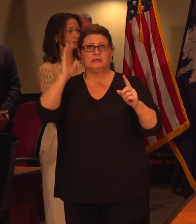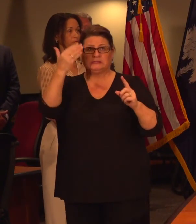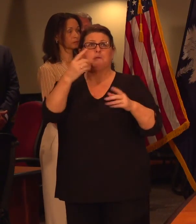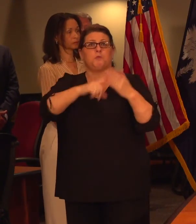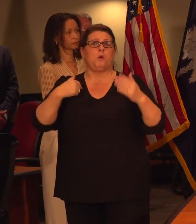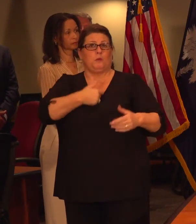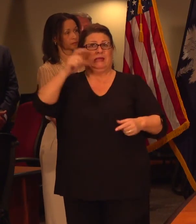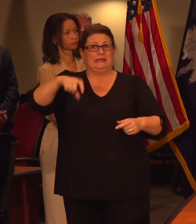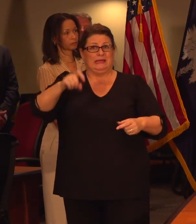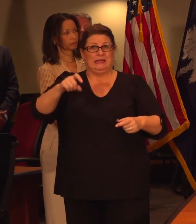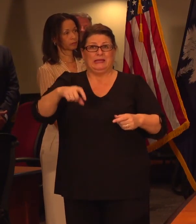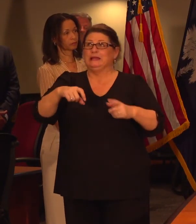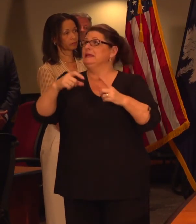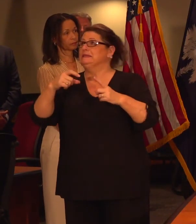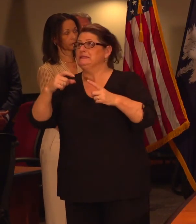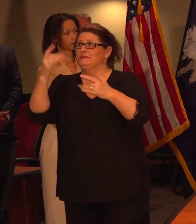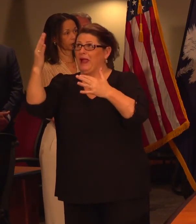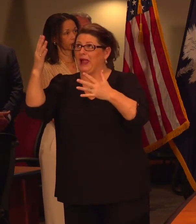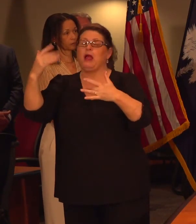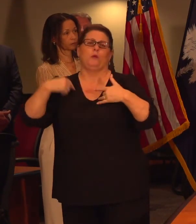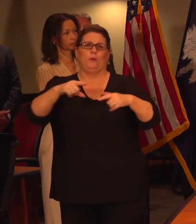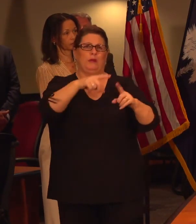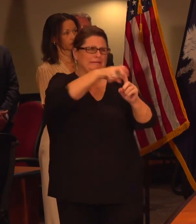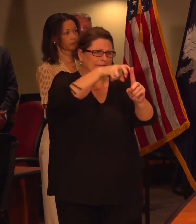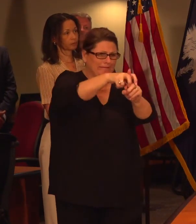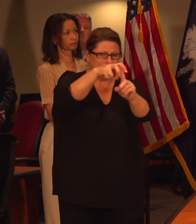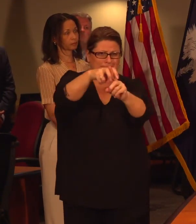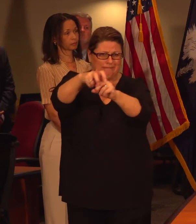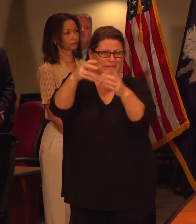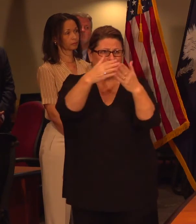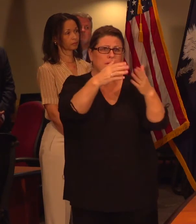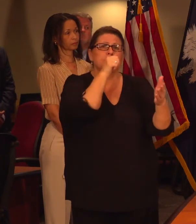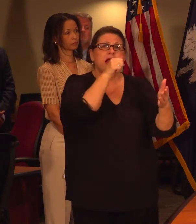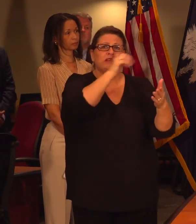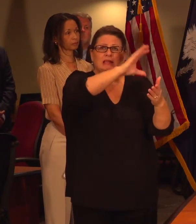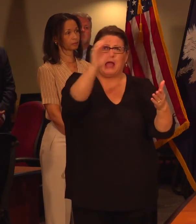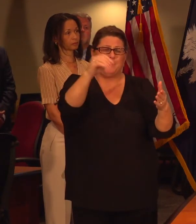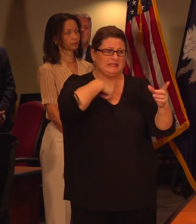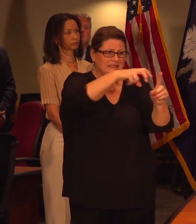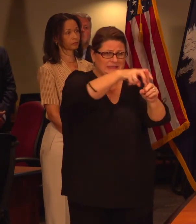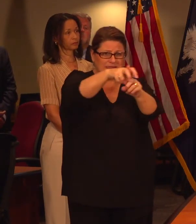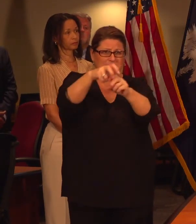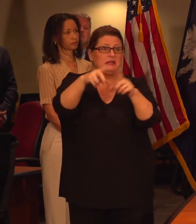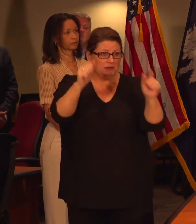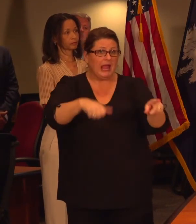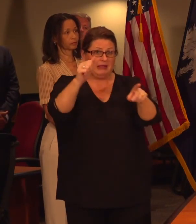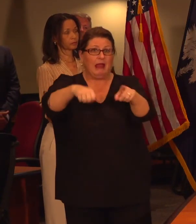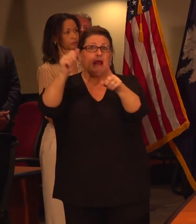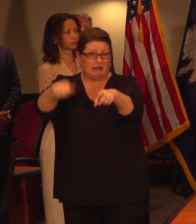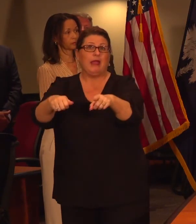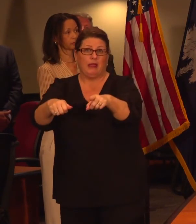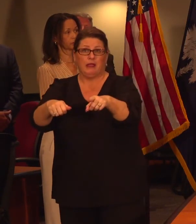must get from the private market. And therefore, we, just like everybody else, just like the hospitals, we don't just get it from the